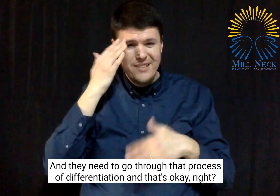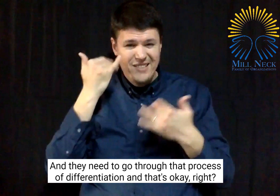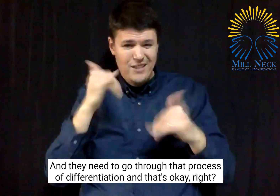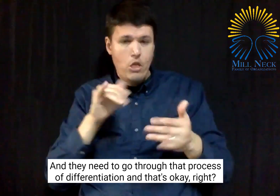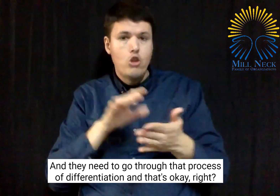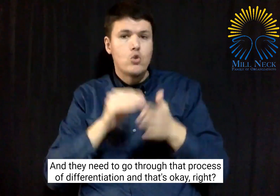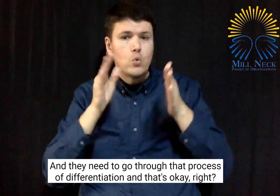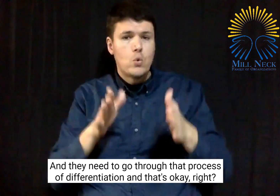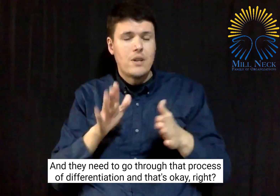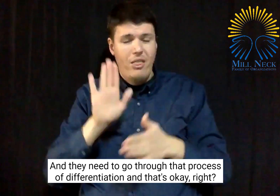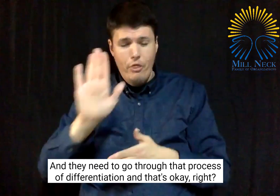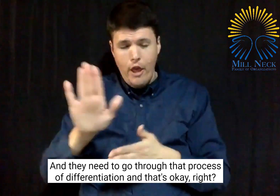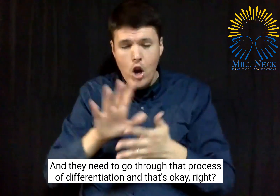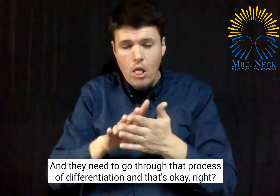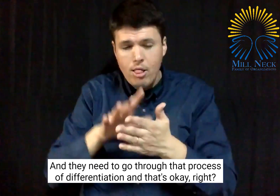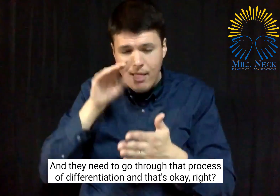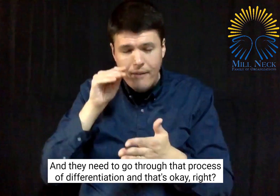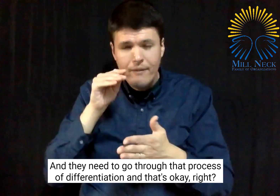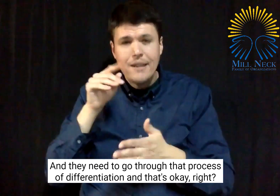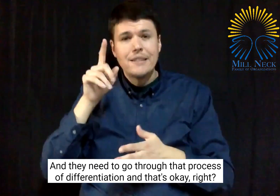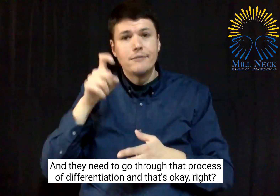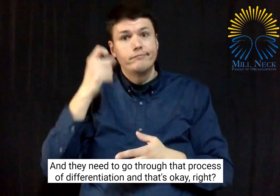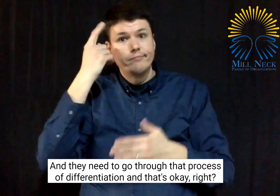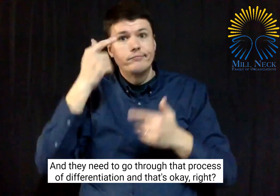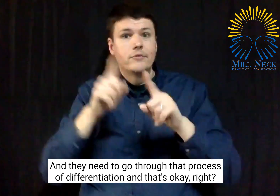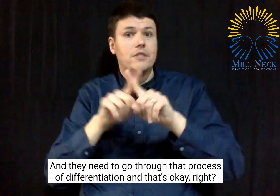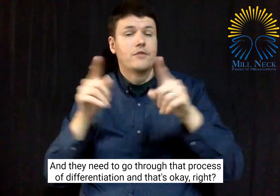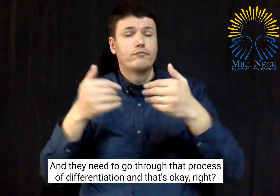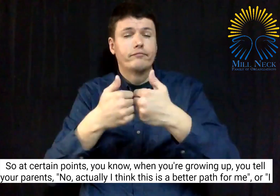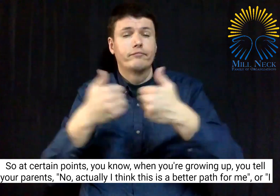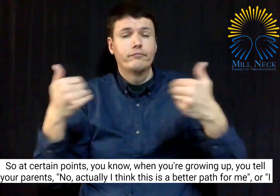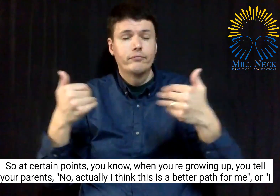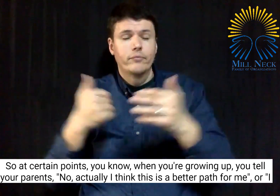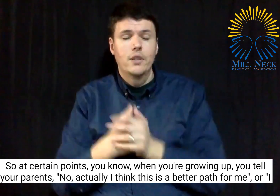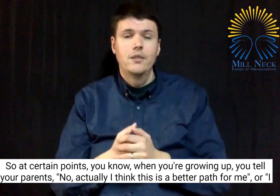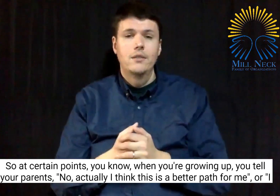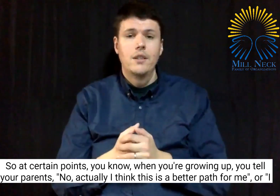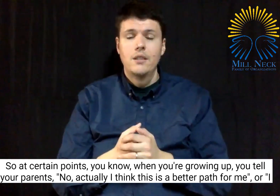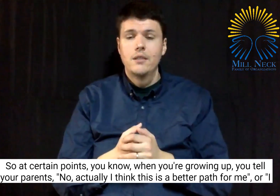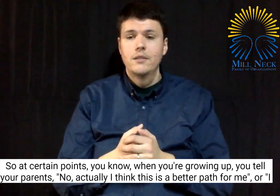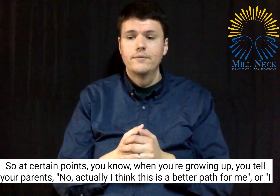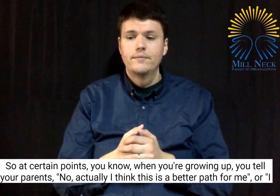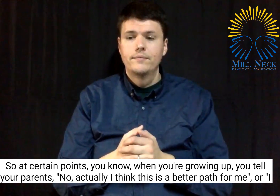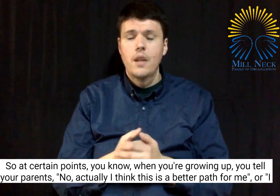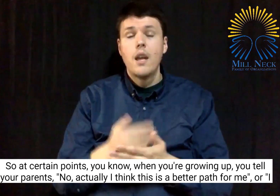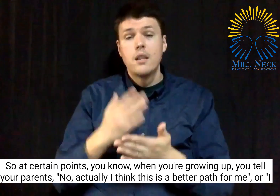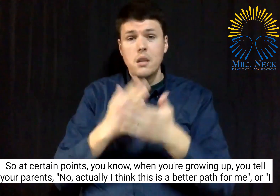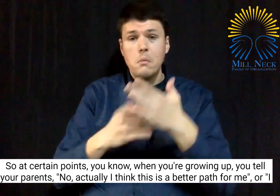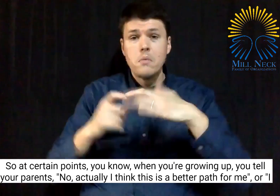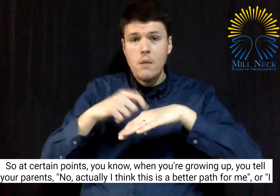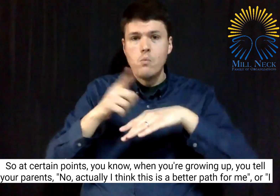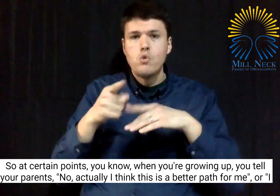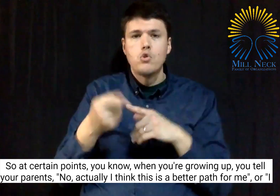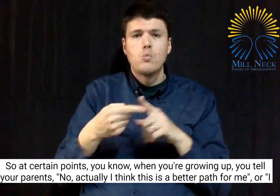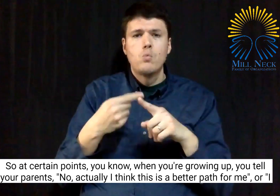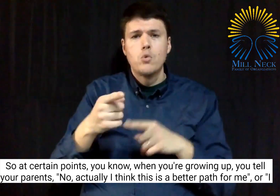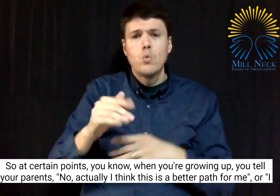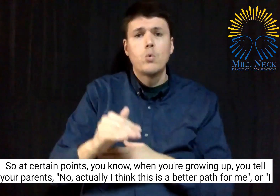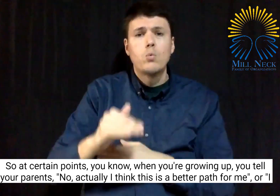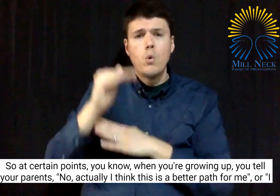need to go through that process of differentiation, and that's okay, right? Like, so at some points, when you're growing up, you tell your parents like, no, actually,